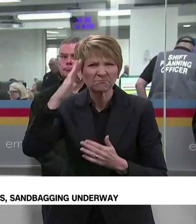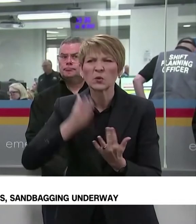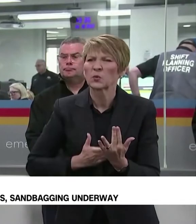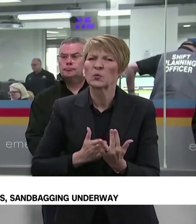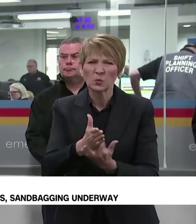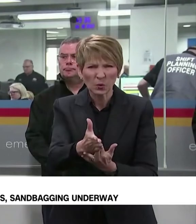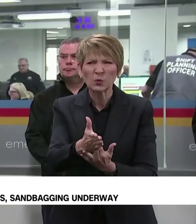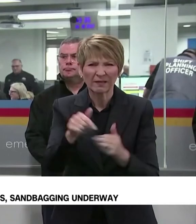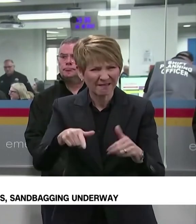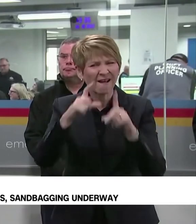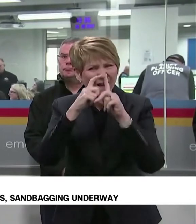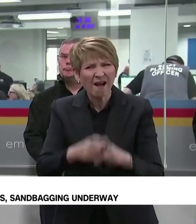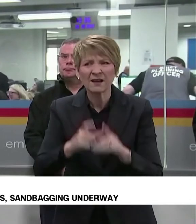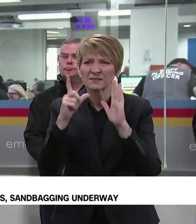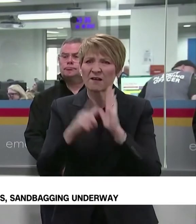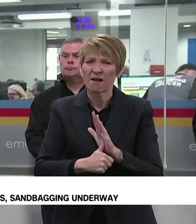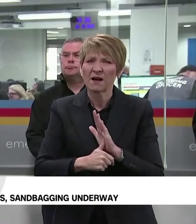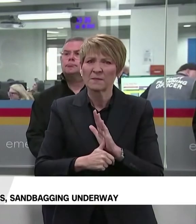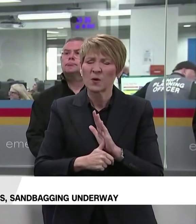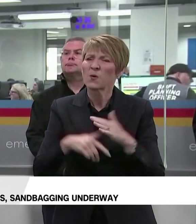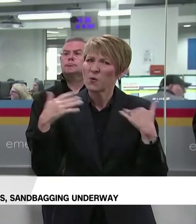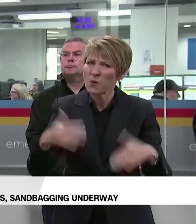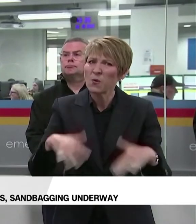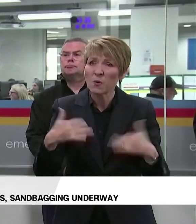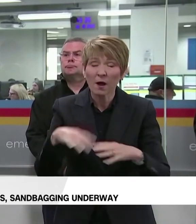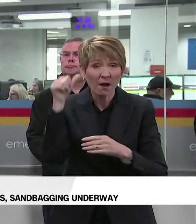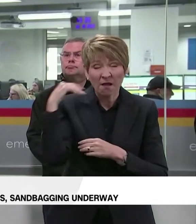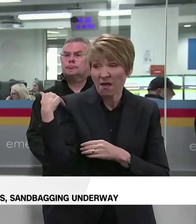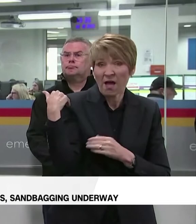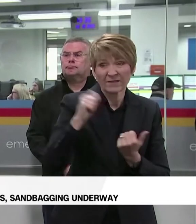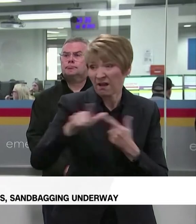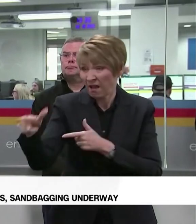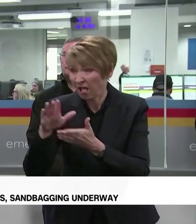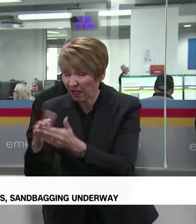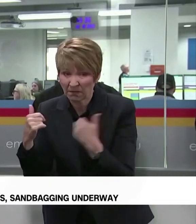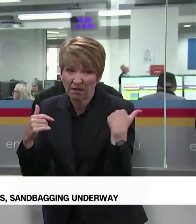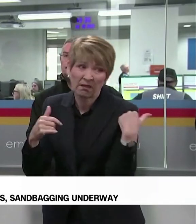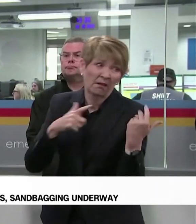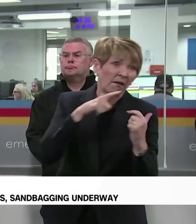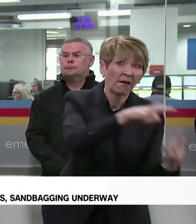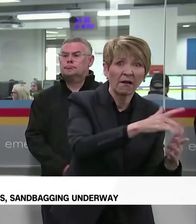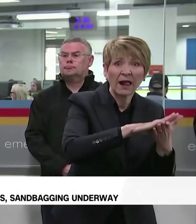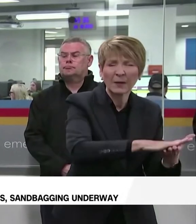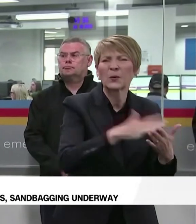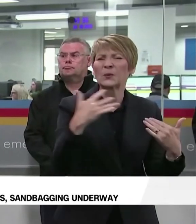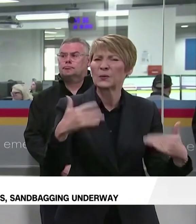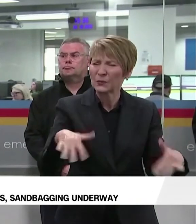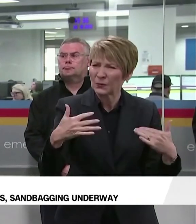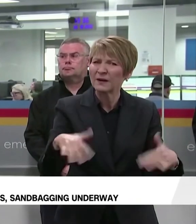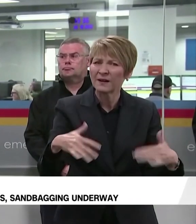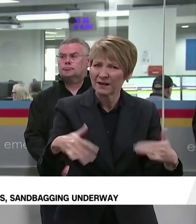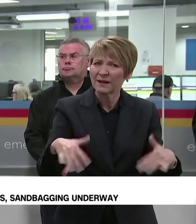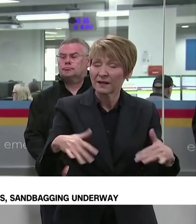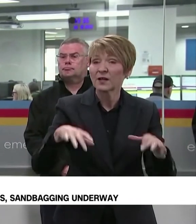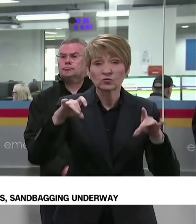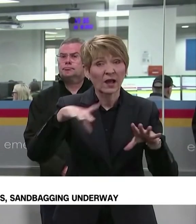the face of enormous pressure that they're under. Australians are coming together, they're helping each other out,